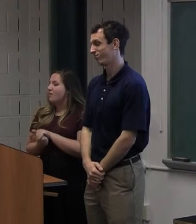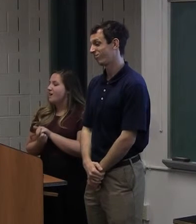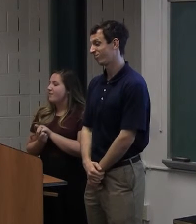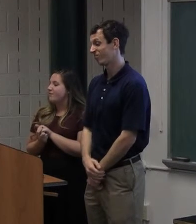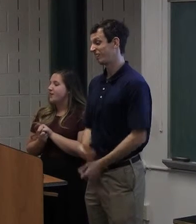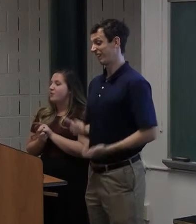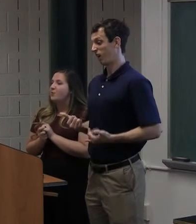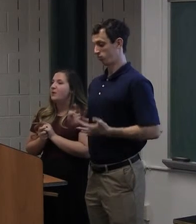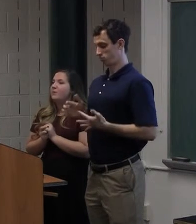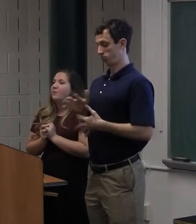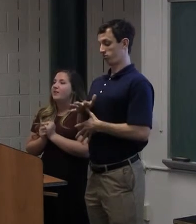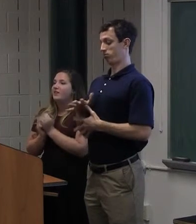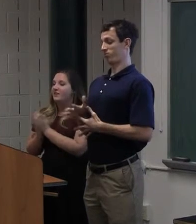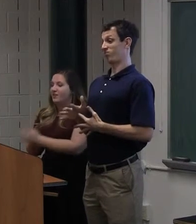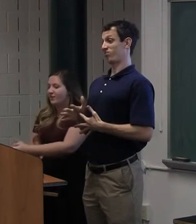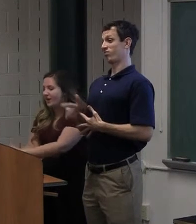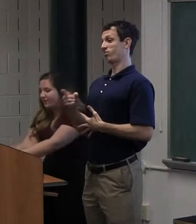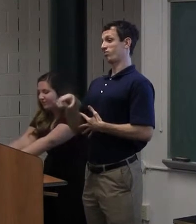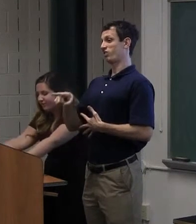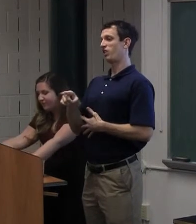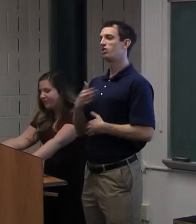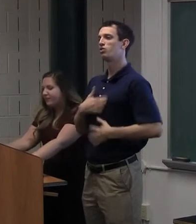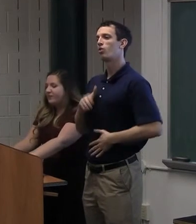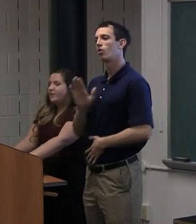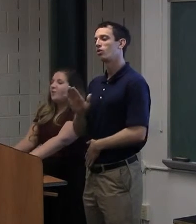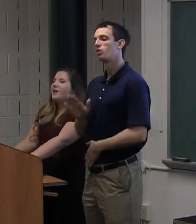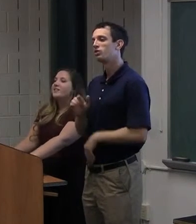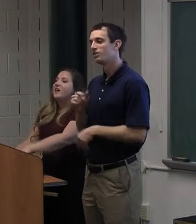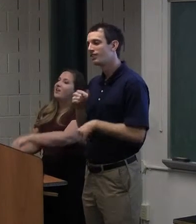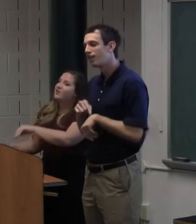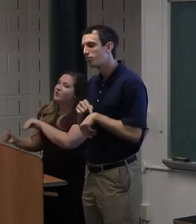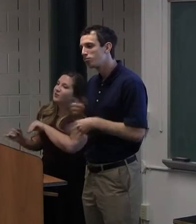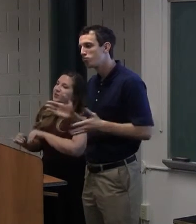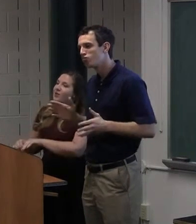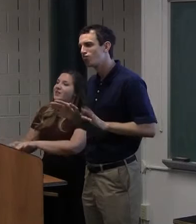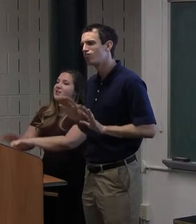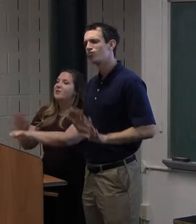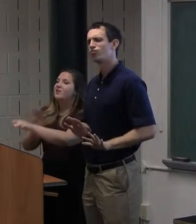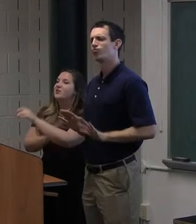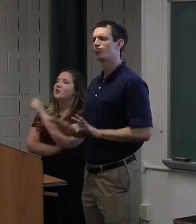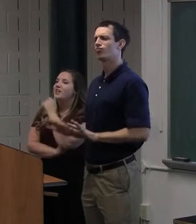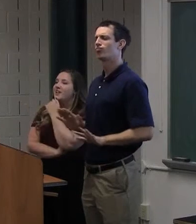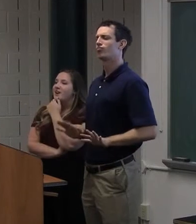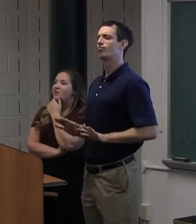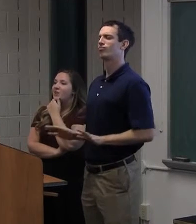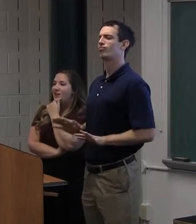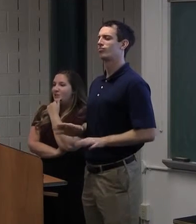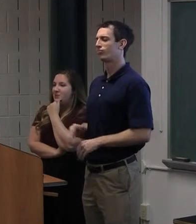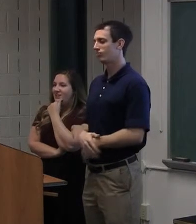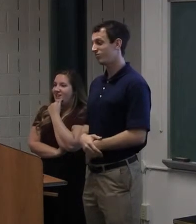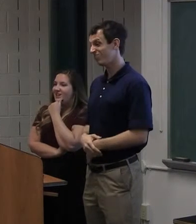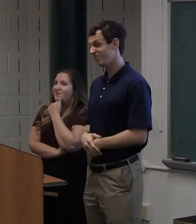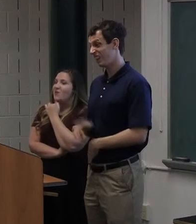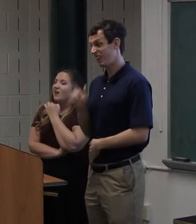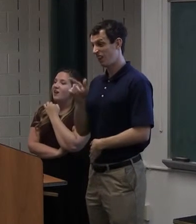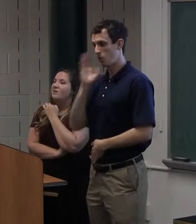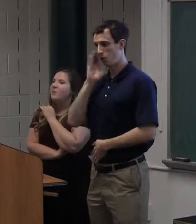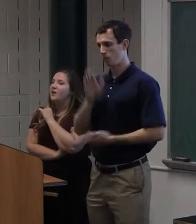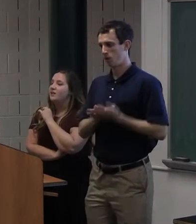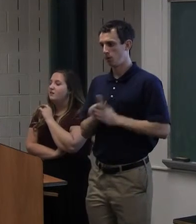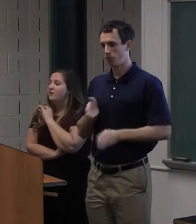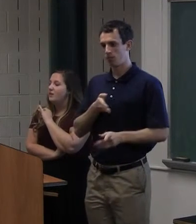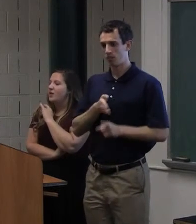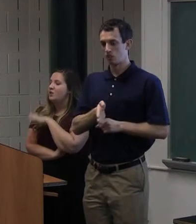time you have left. I know this is the kind of wayside onto, we're going into the professional setting now and you don't get to be a kid